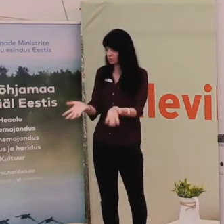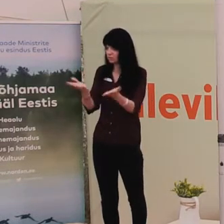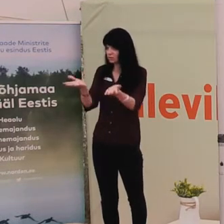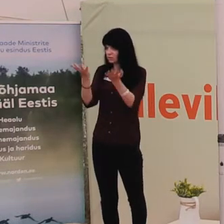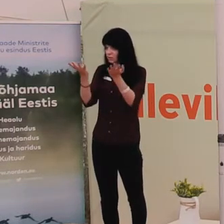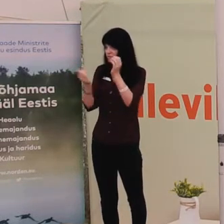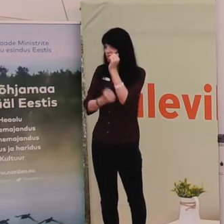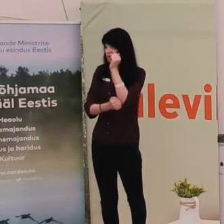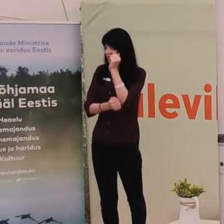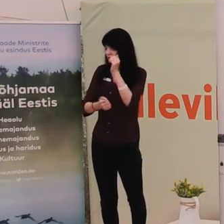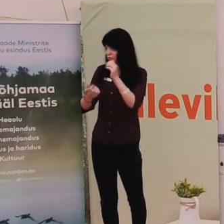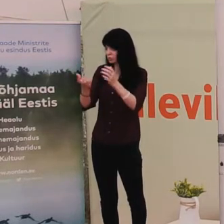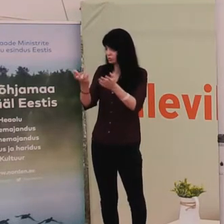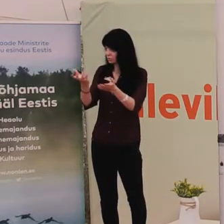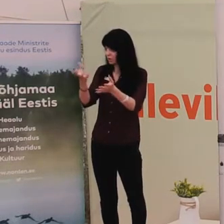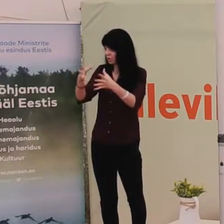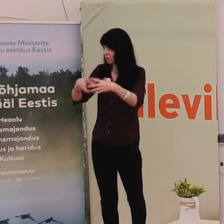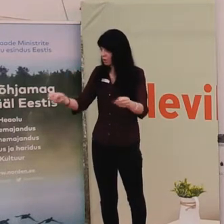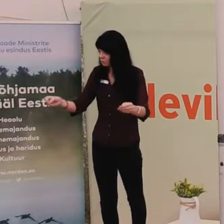and then we can start